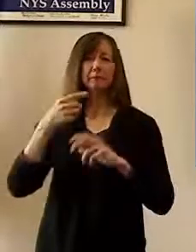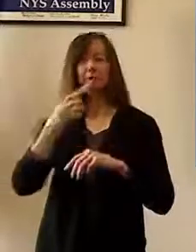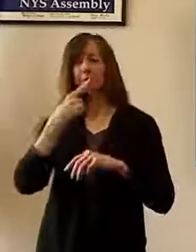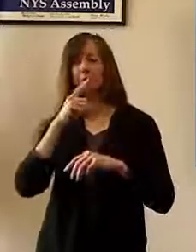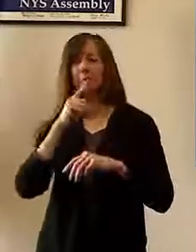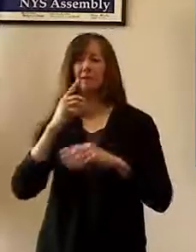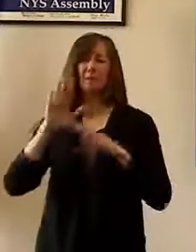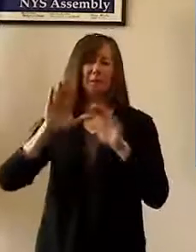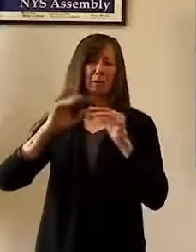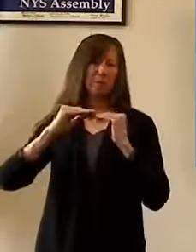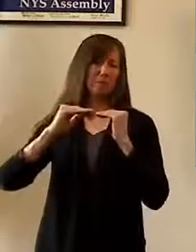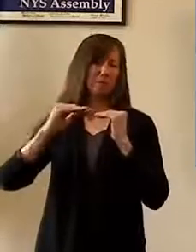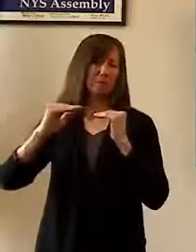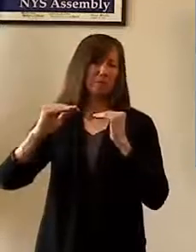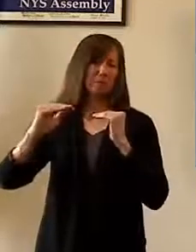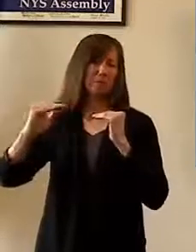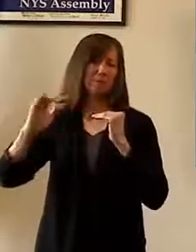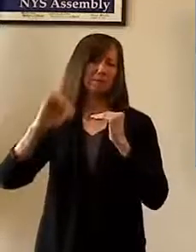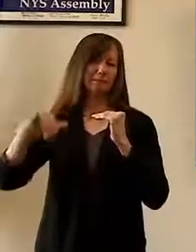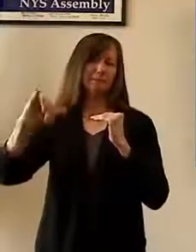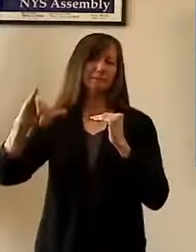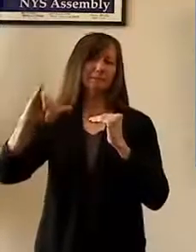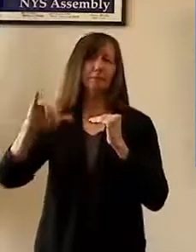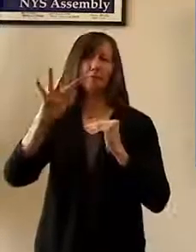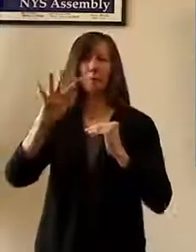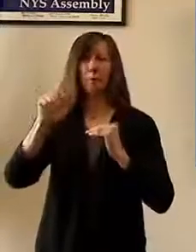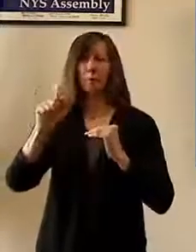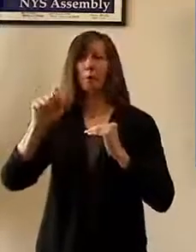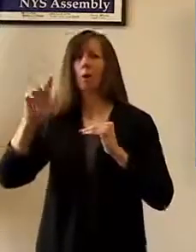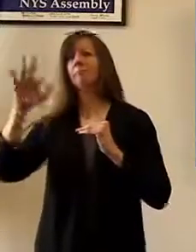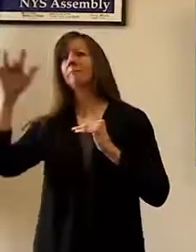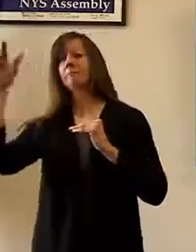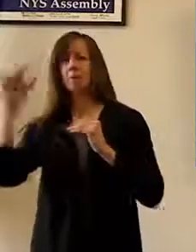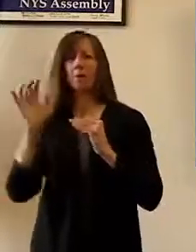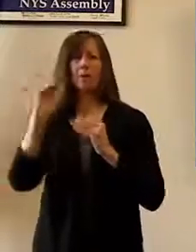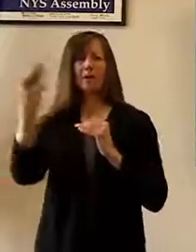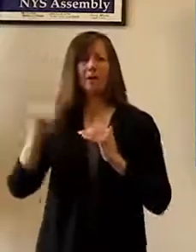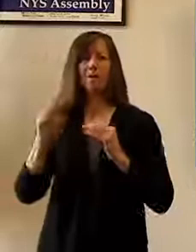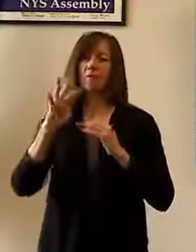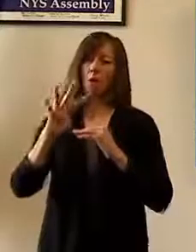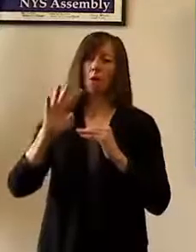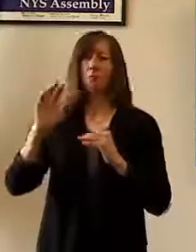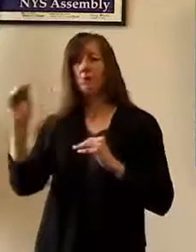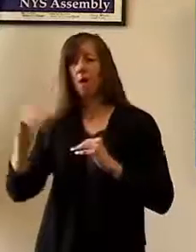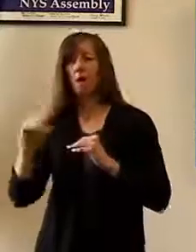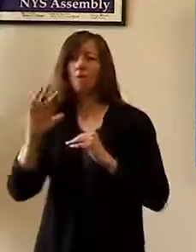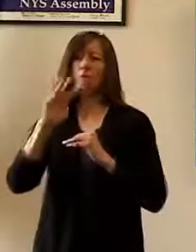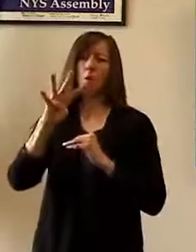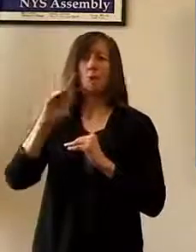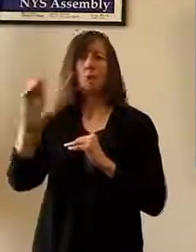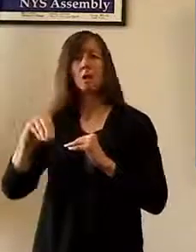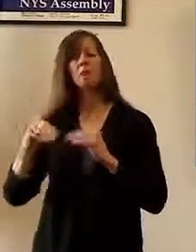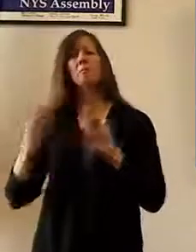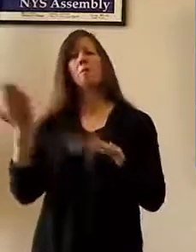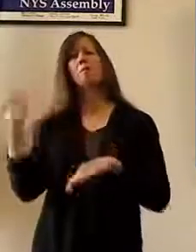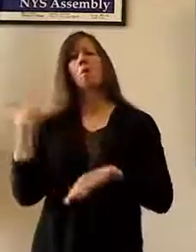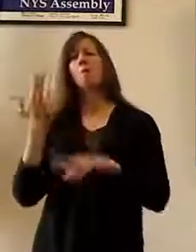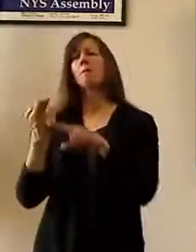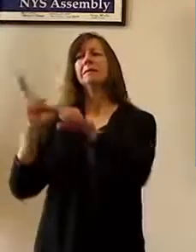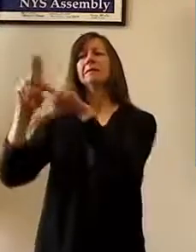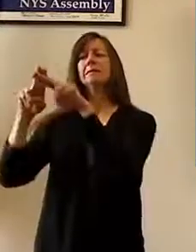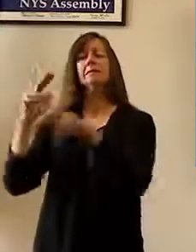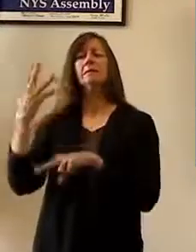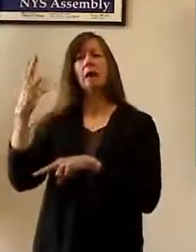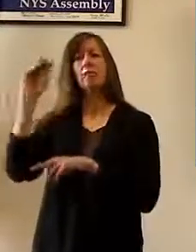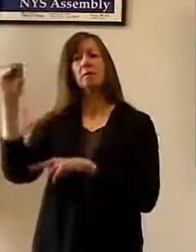about 4%. We ticked up to a little bit over 5%. We were down for a period of time actually below